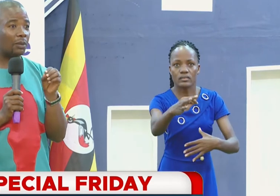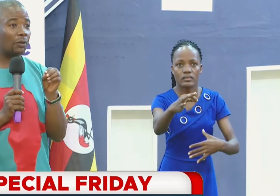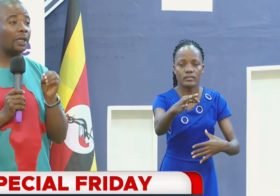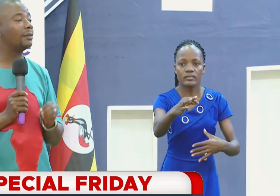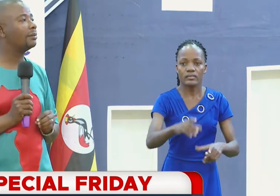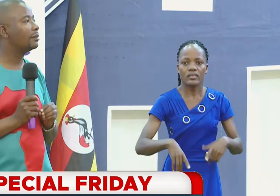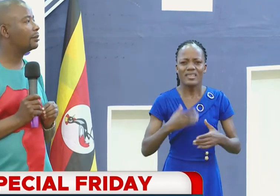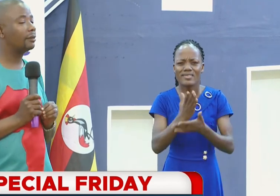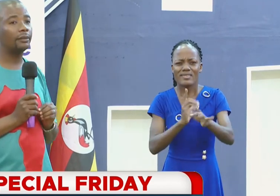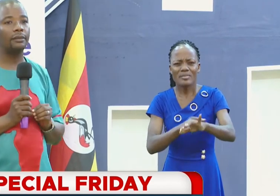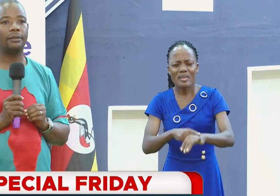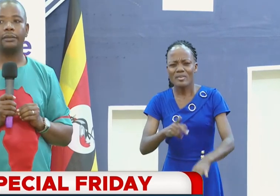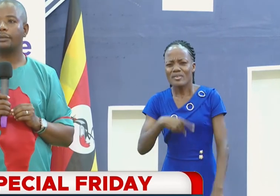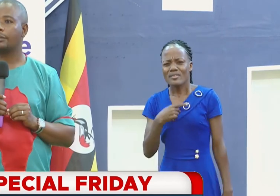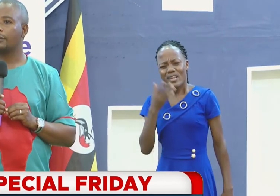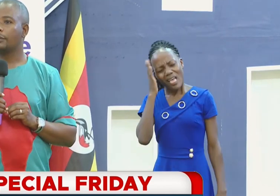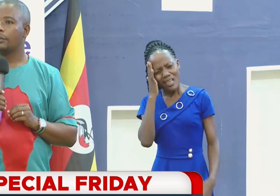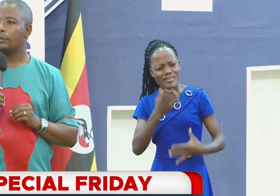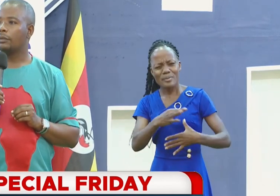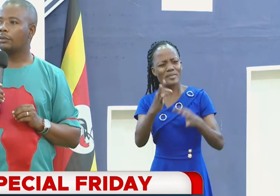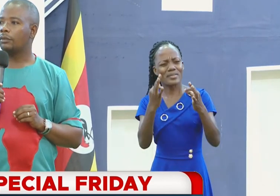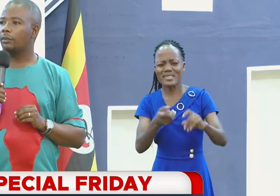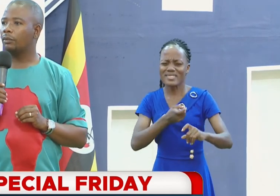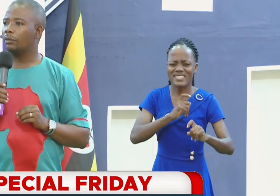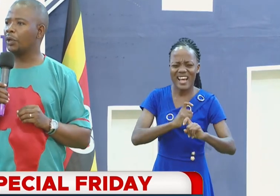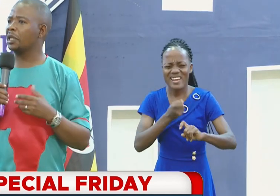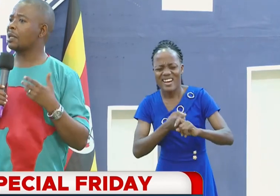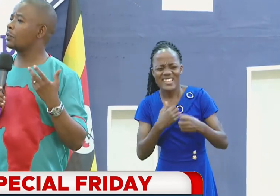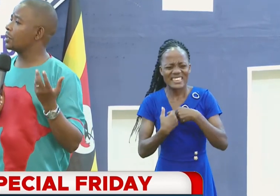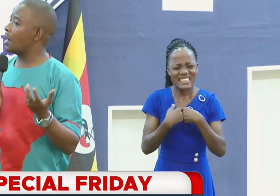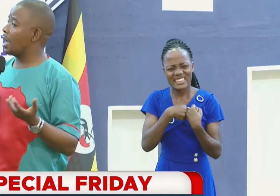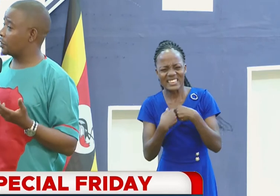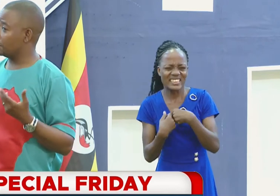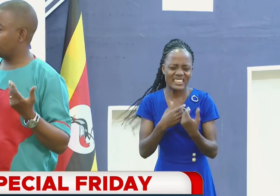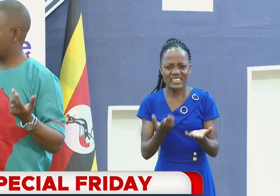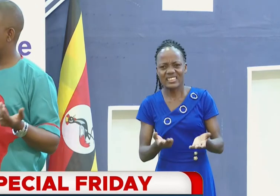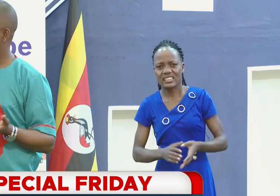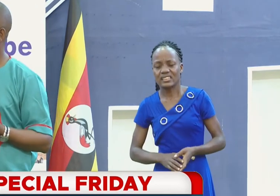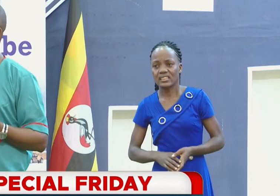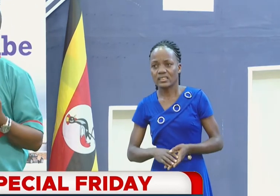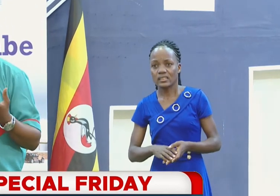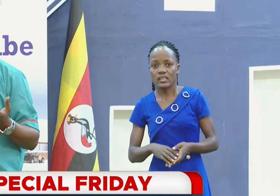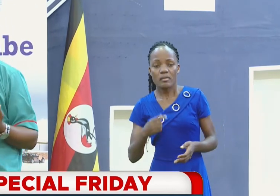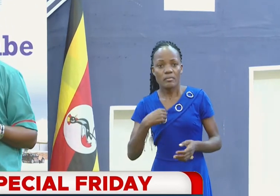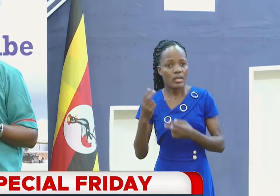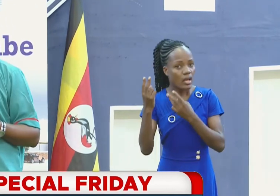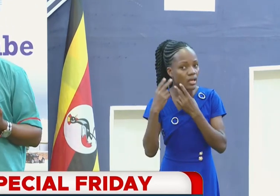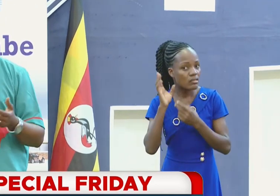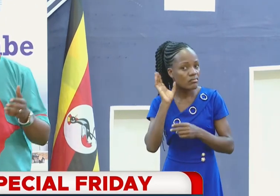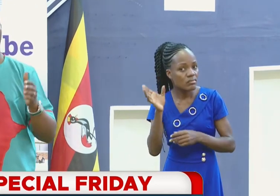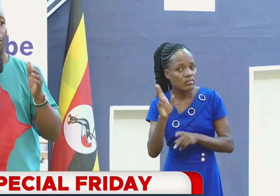but there is a time that reaches and you feel like you no longer feel it. I've listened to